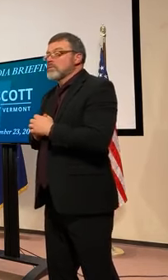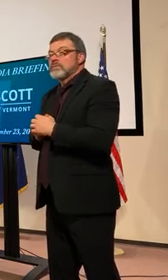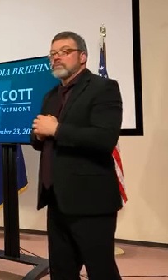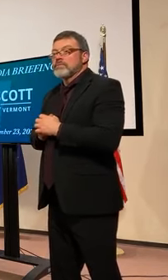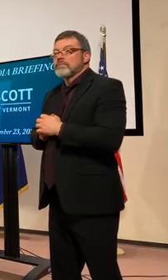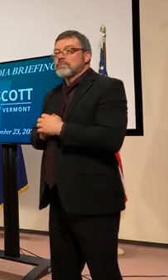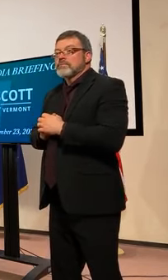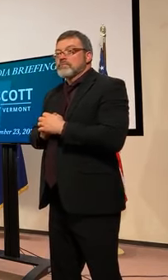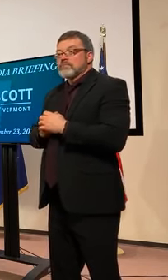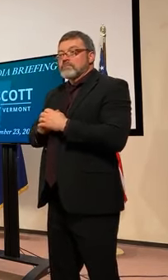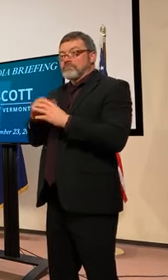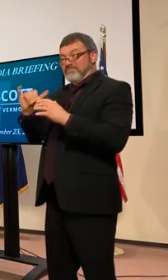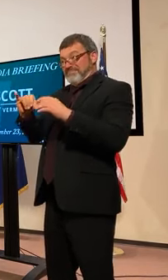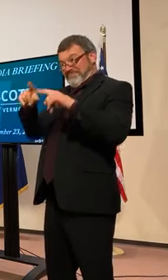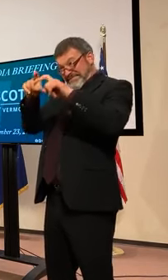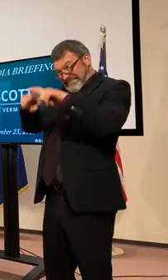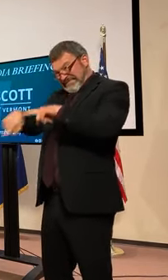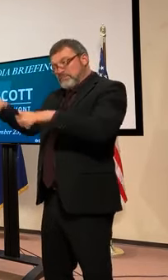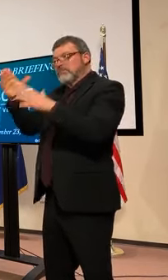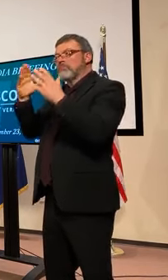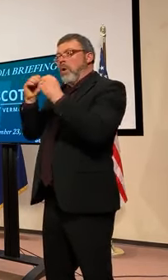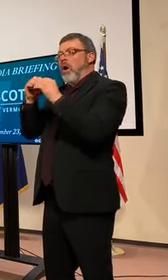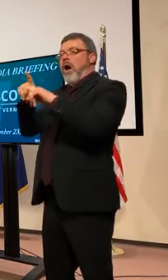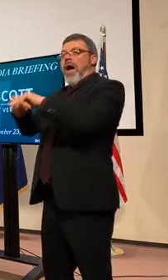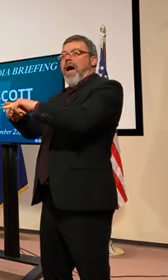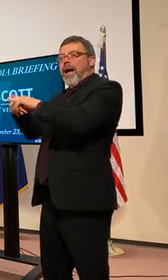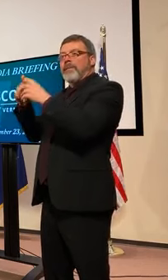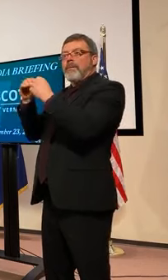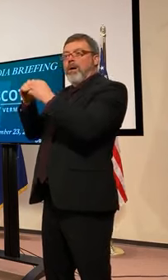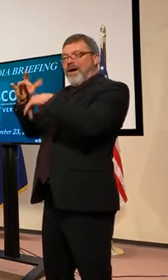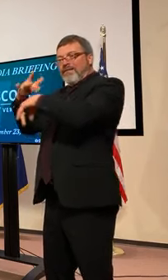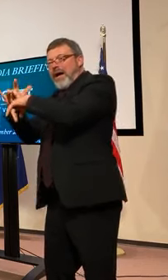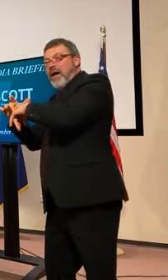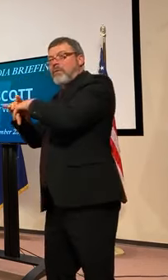whether it's a LAMP test or an antigen test.